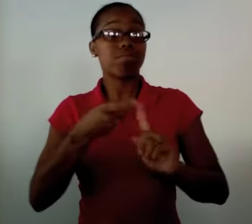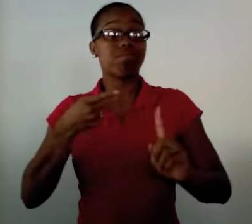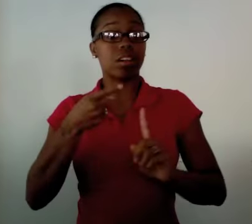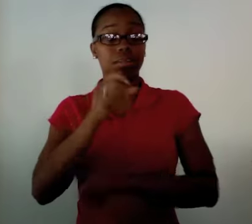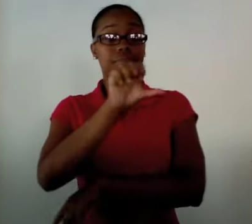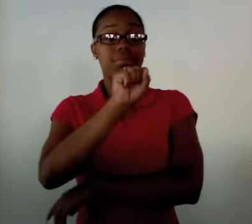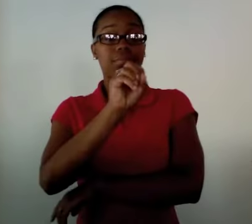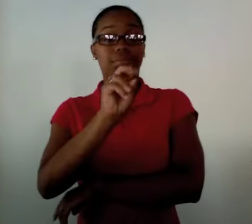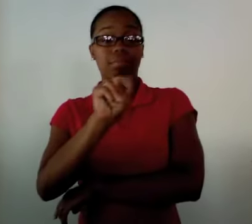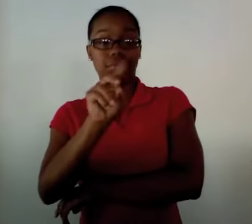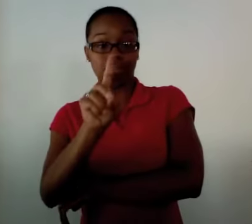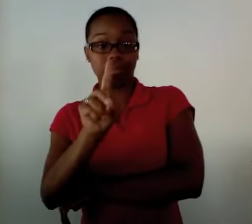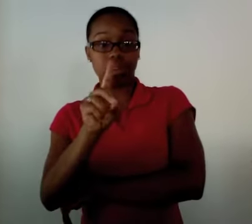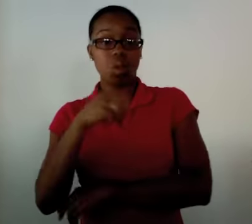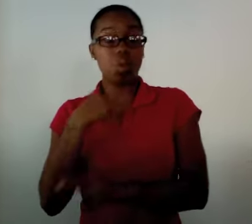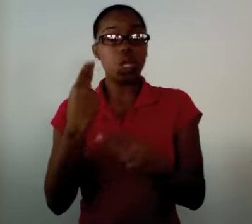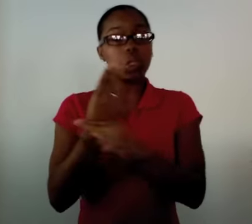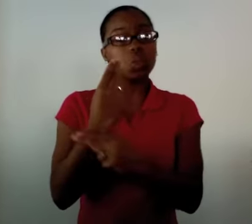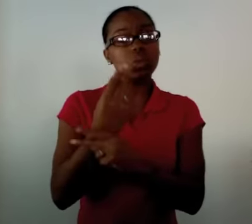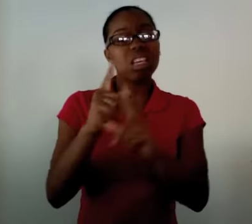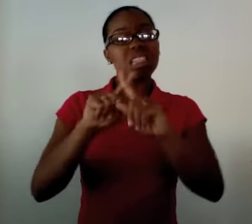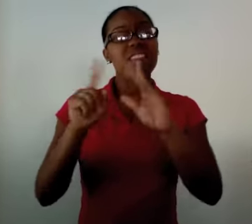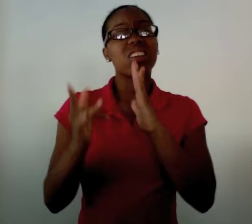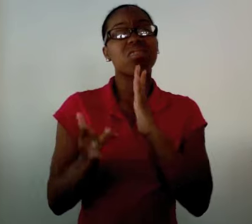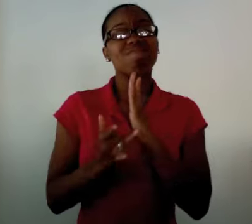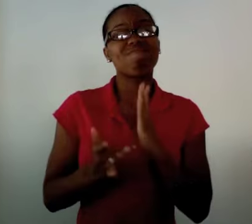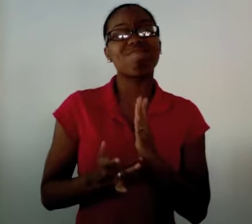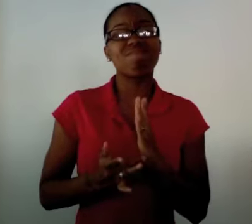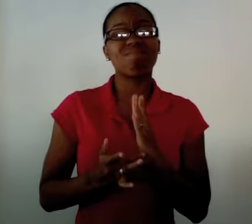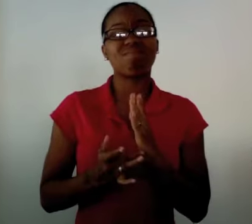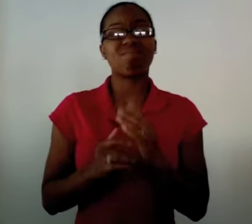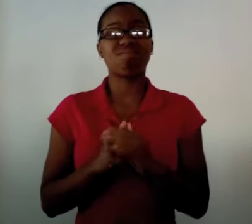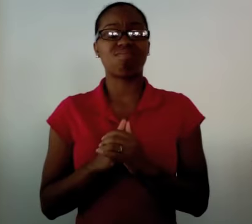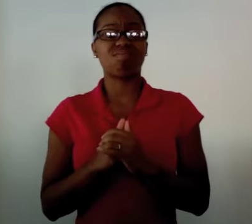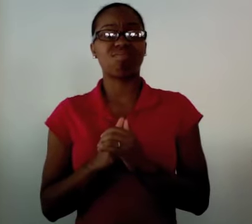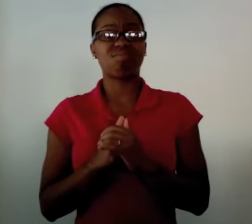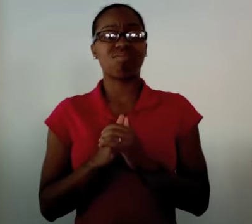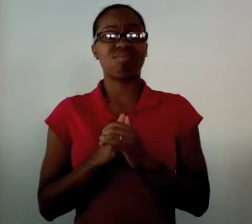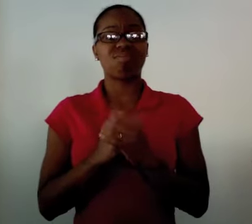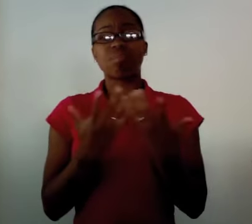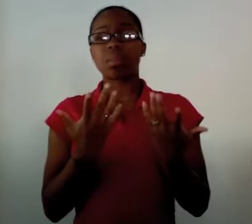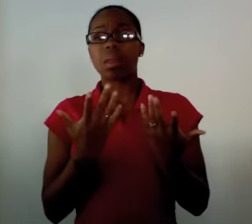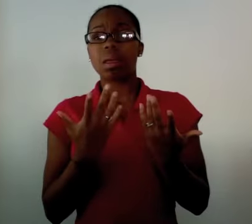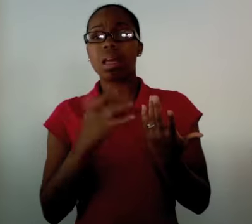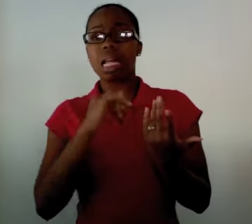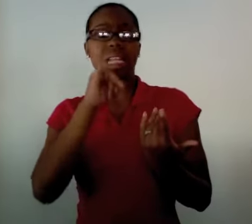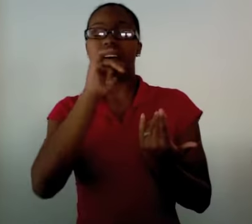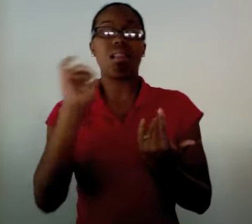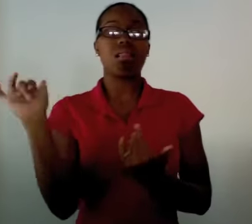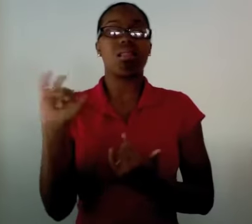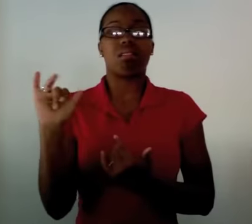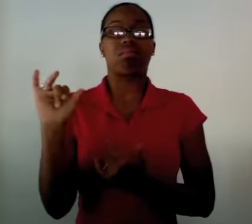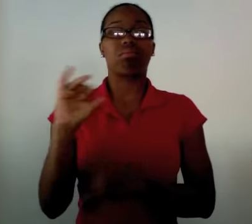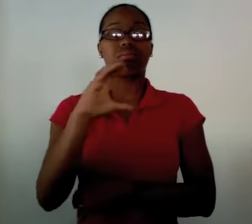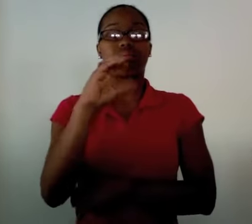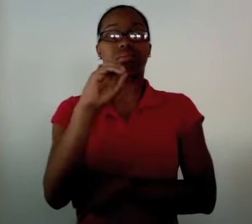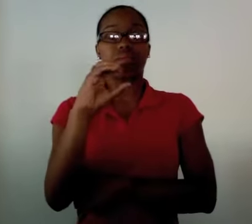use some pretty cool techniques to do this. One of them is pattern recognition. So in a cocktail party like this, if I say, David, Sarah,